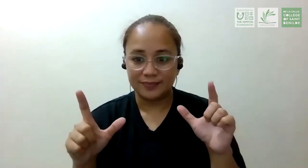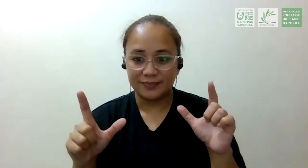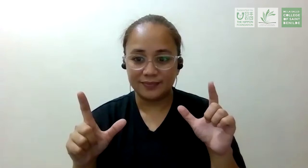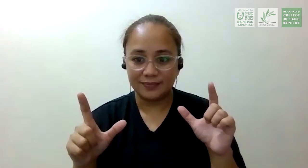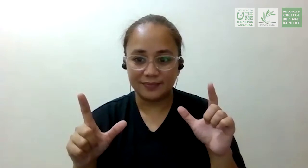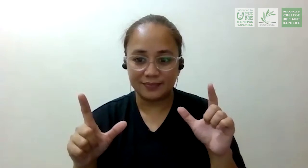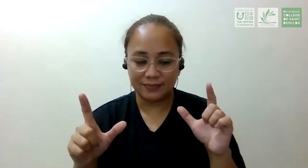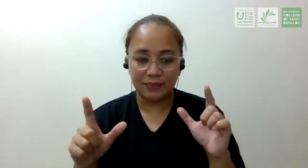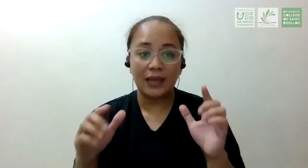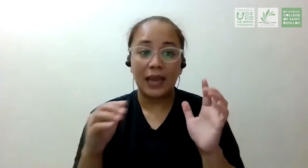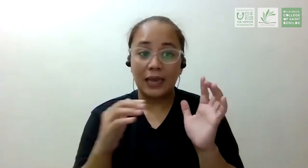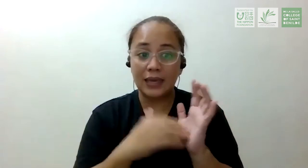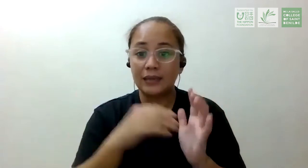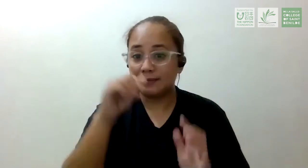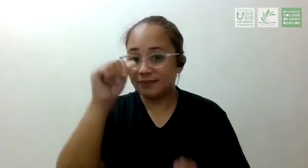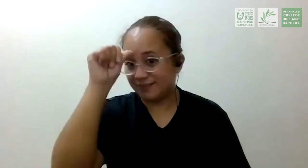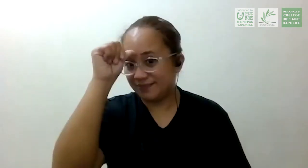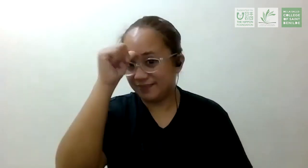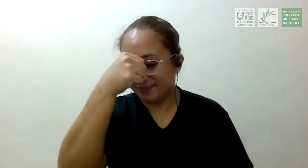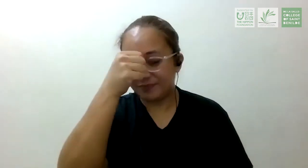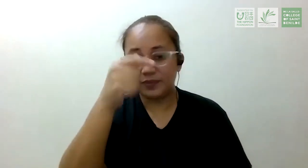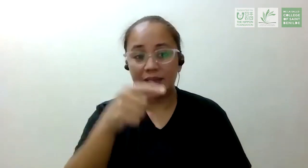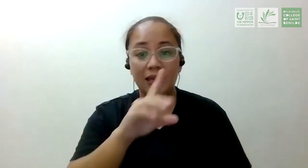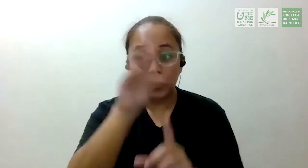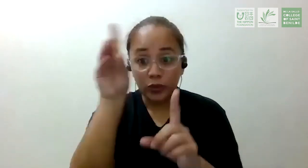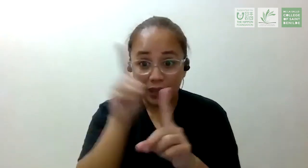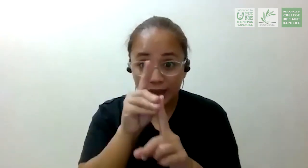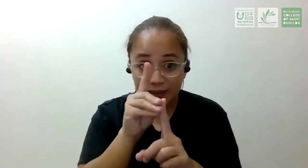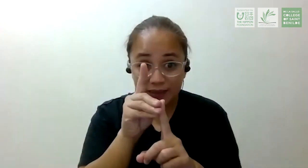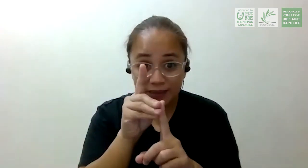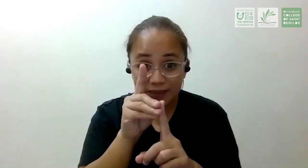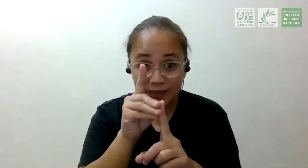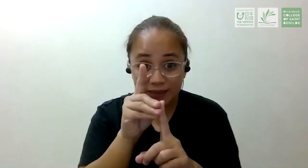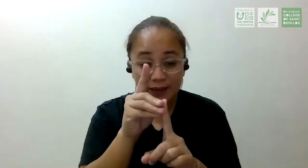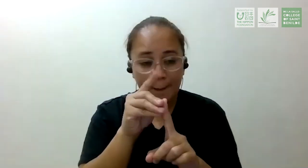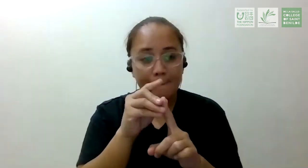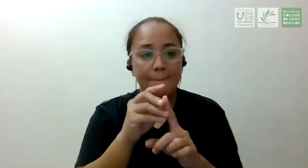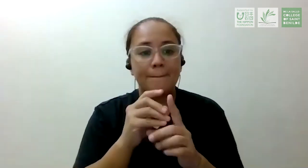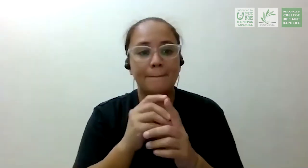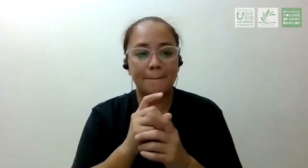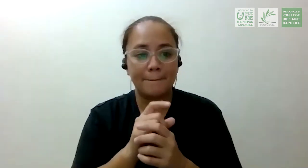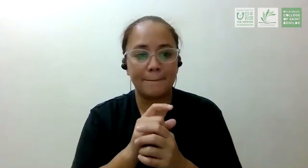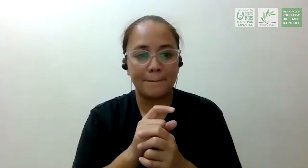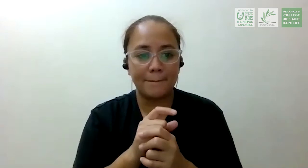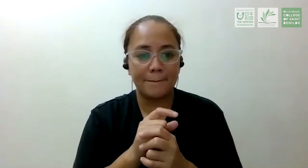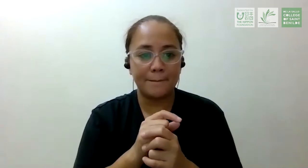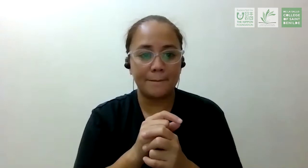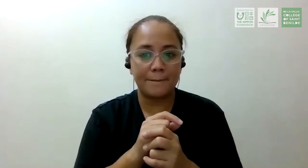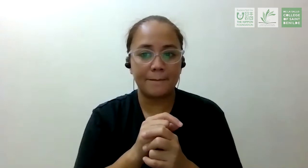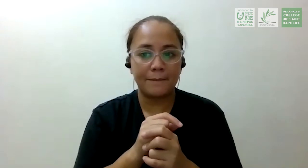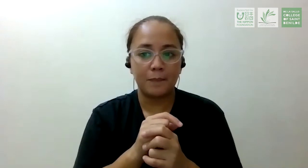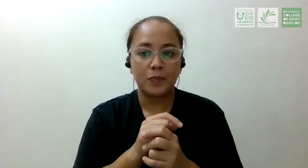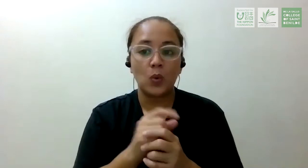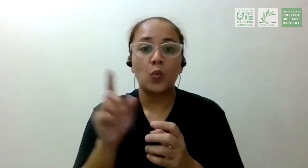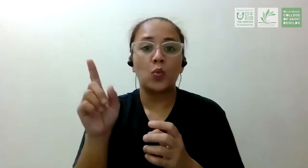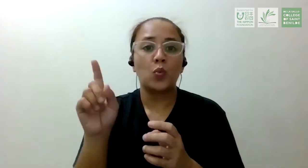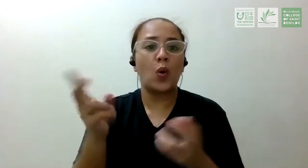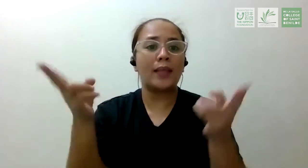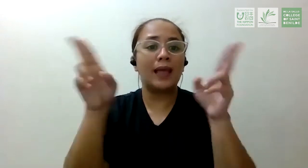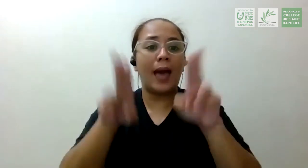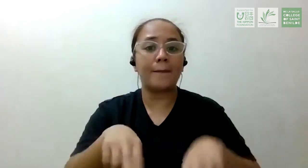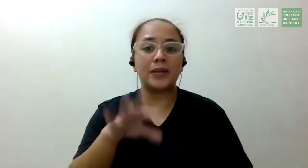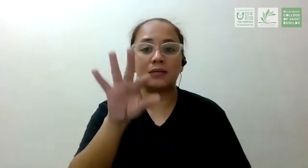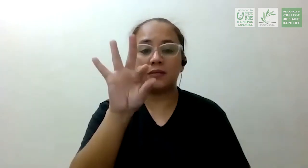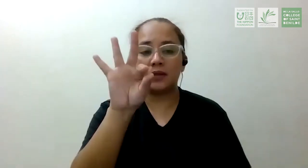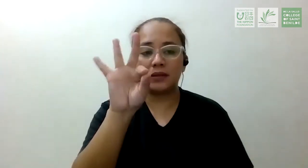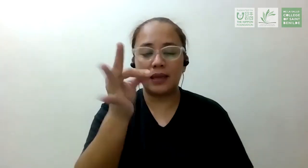So again, you should know the date and you know, what happened in 1905.